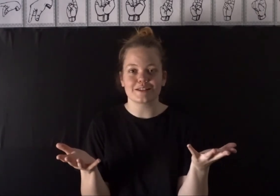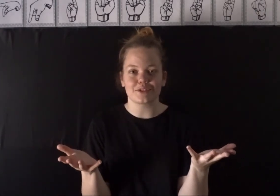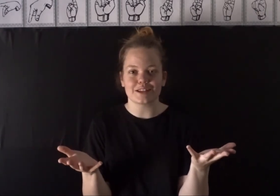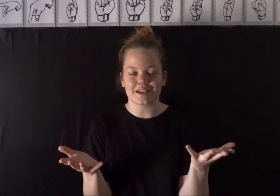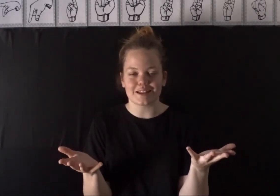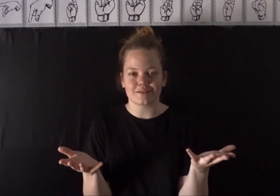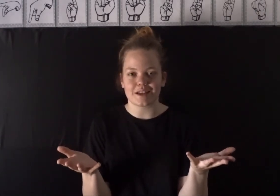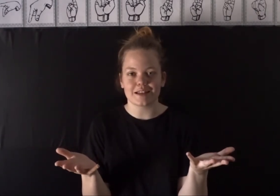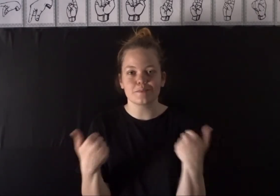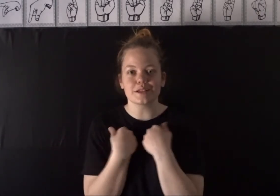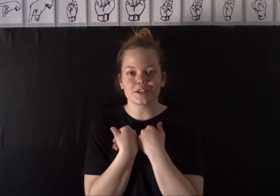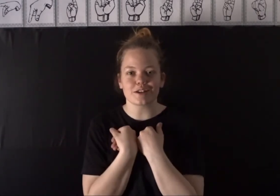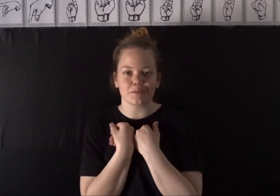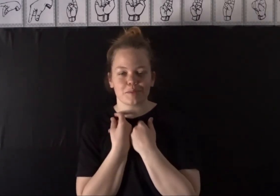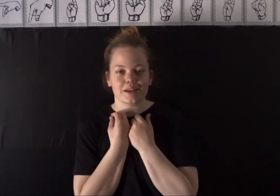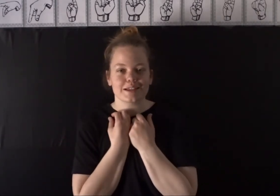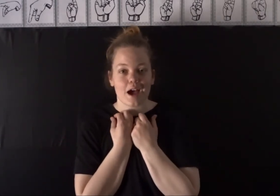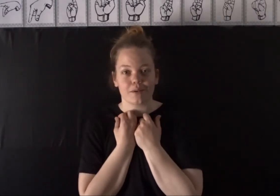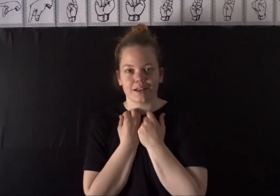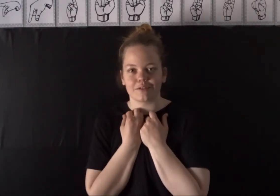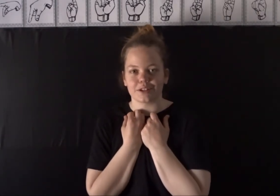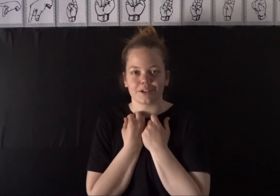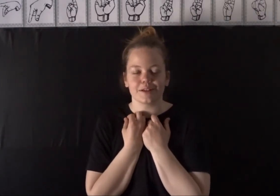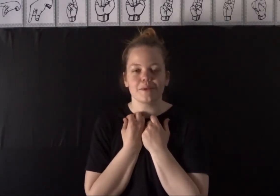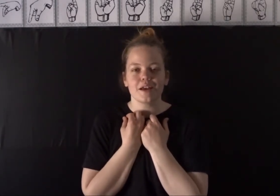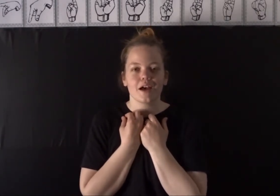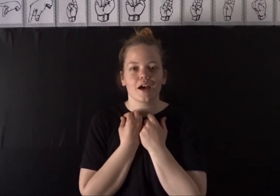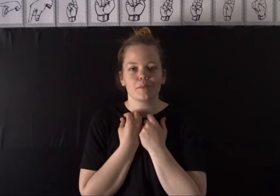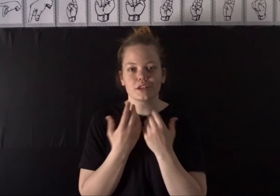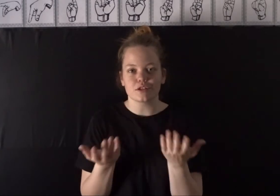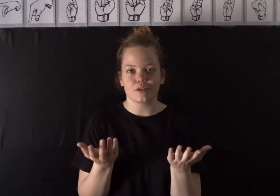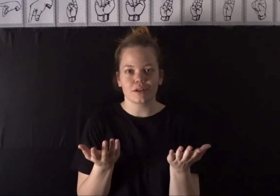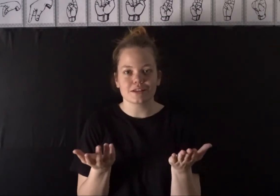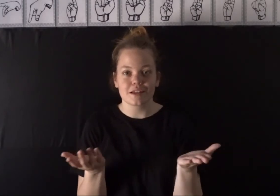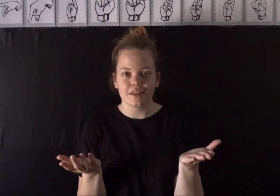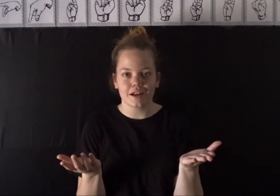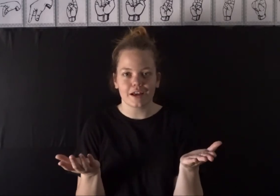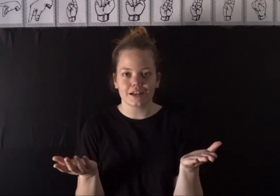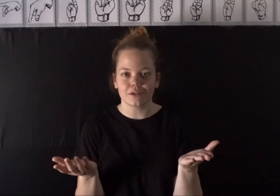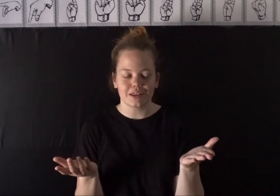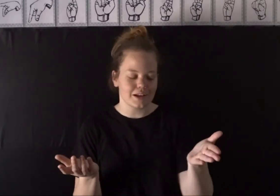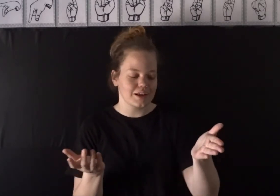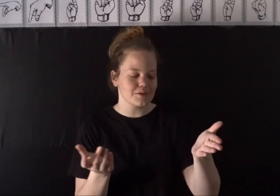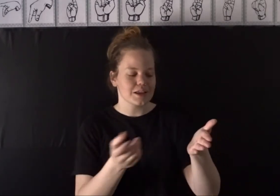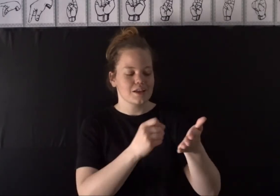for these kinds of signs, please share them with me because I would love to learn them. But these are the ones that I know and that I use. So yeah,